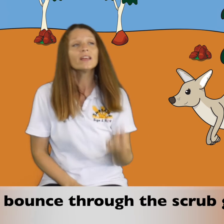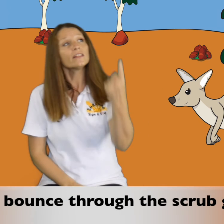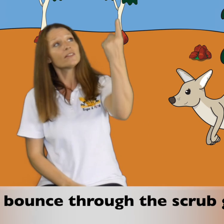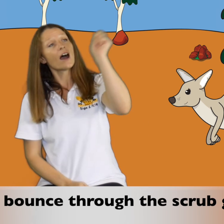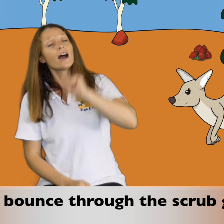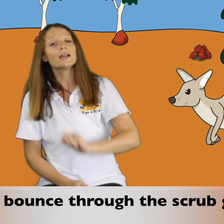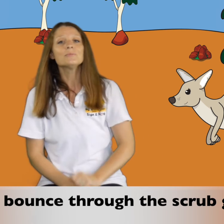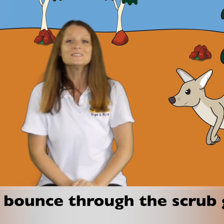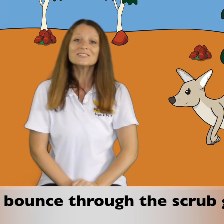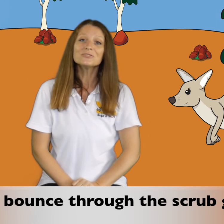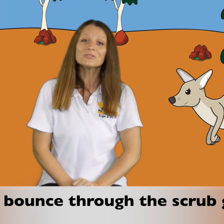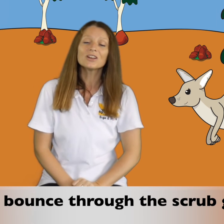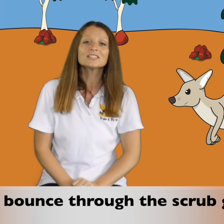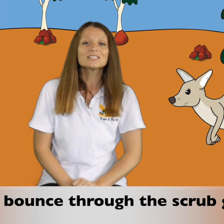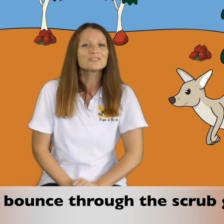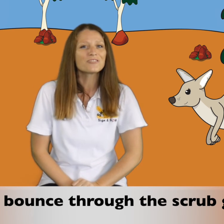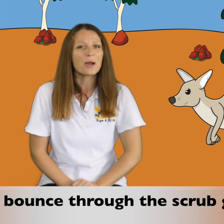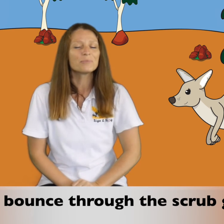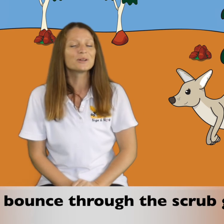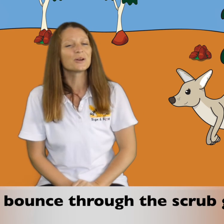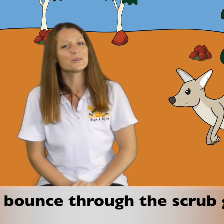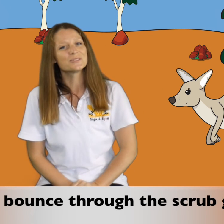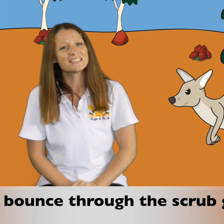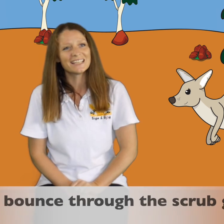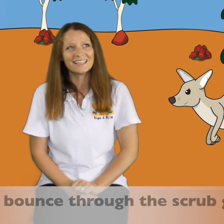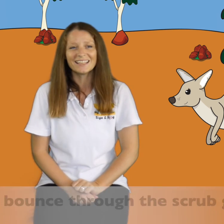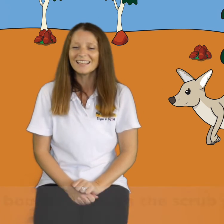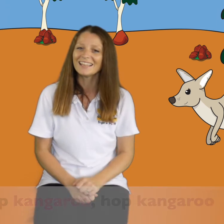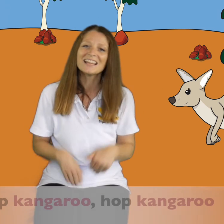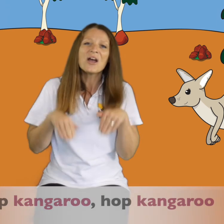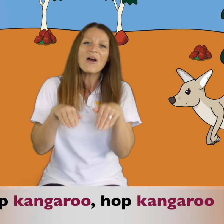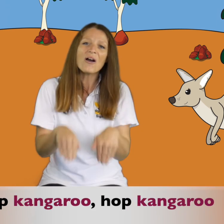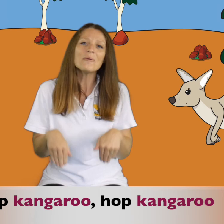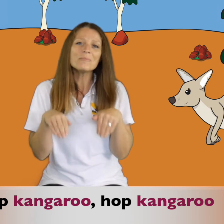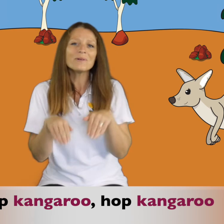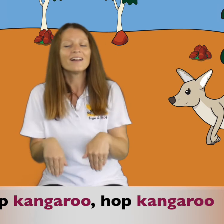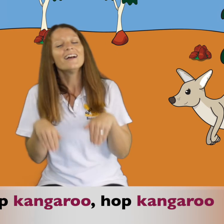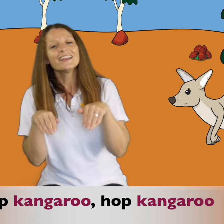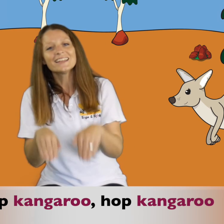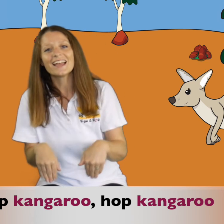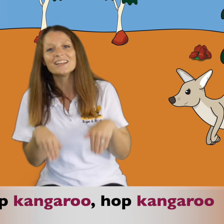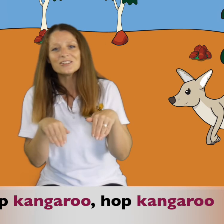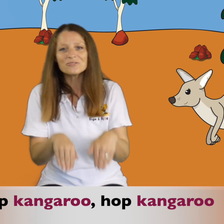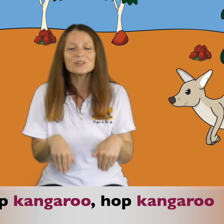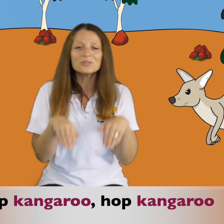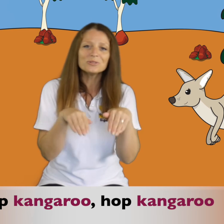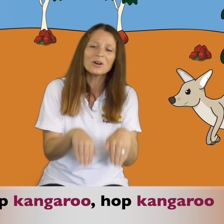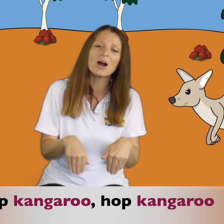With hides through the scrub goes he. Hop, kangaroo,